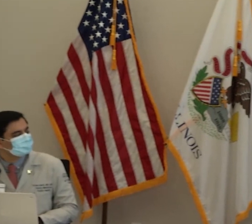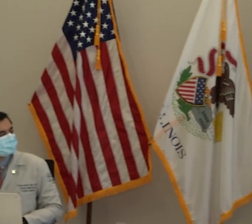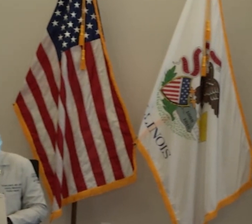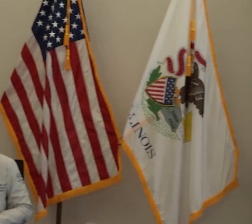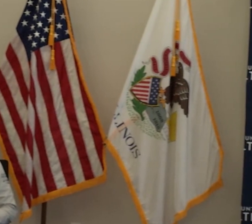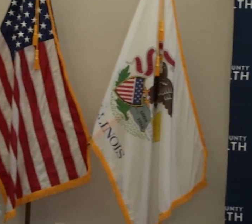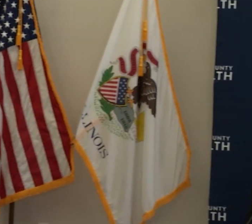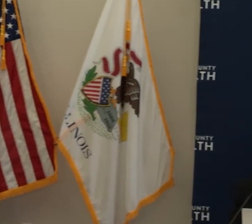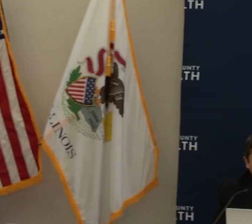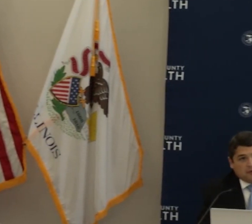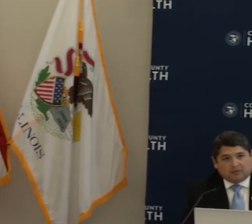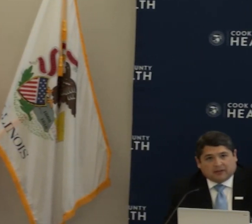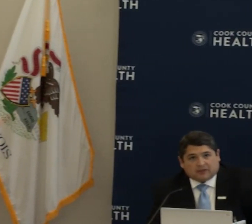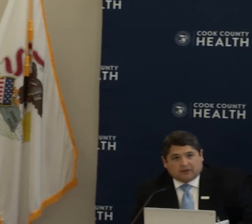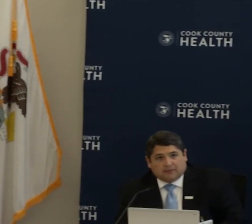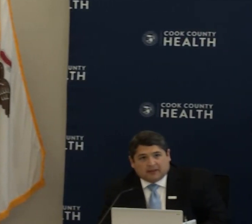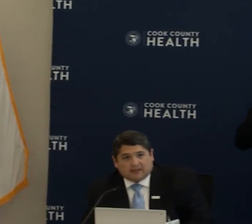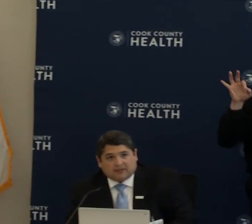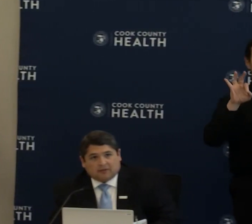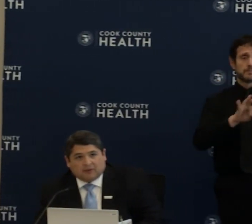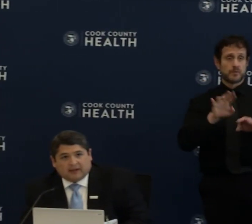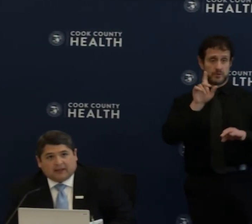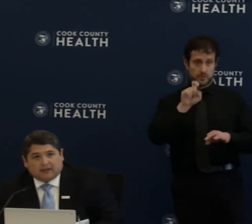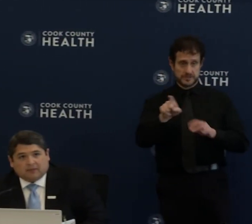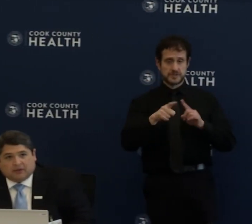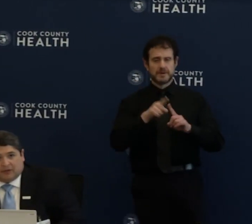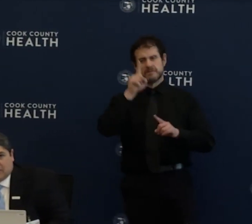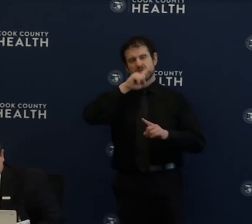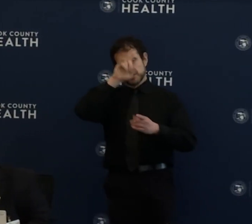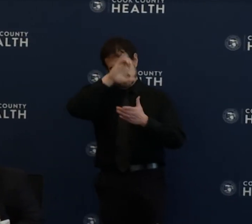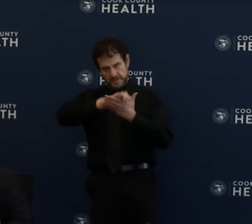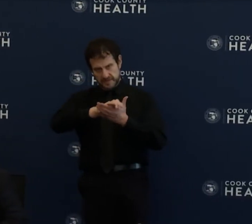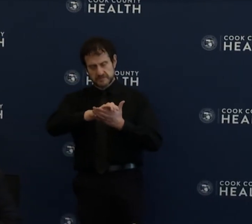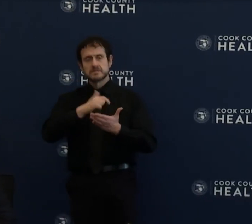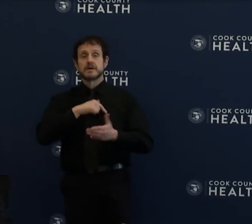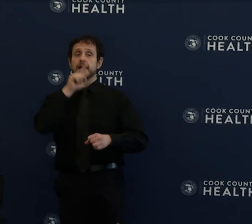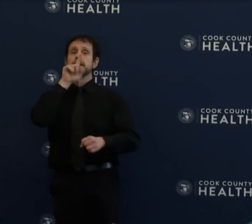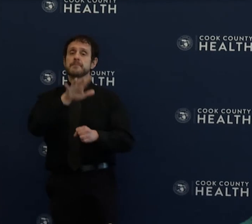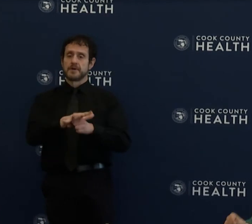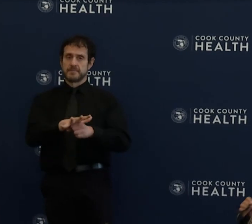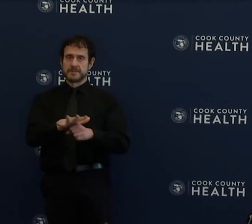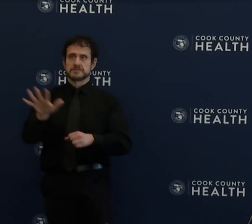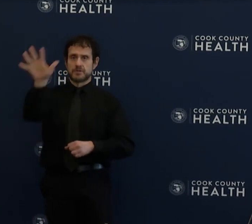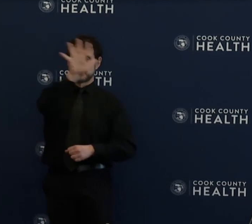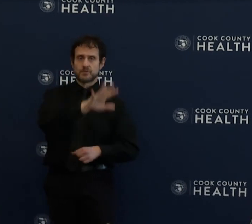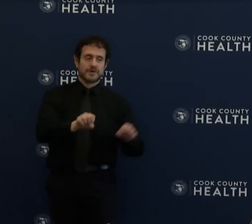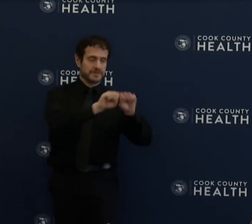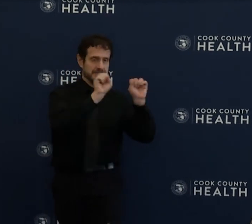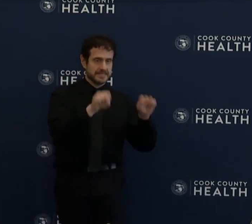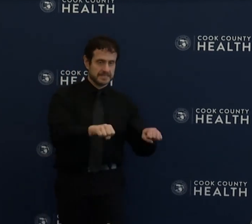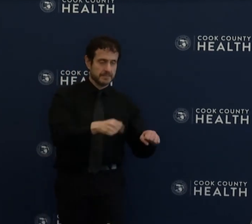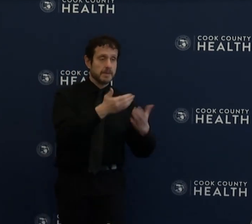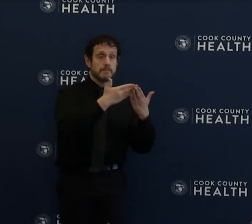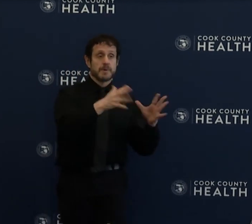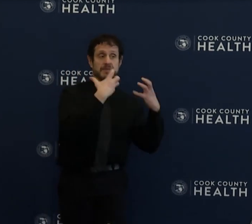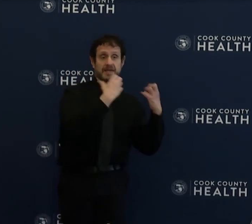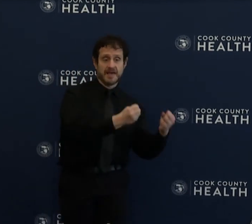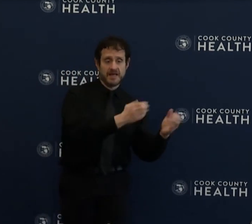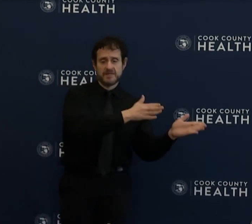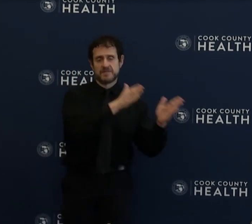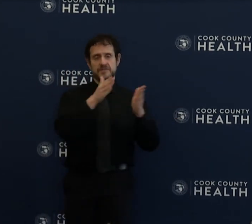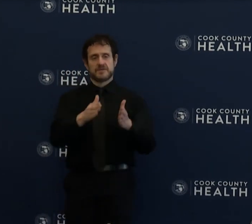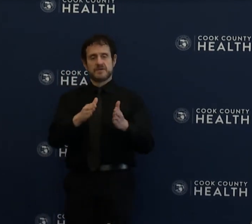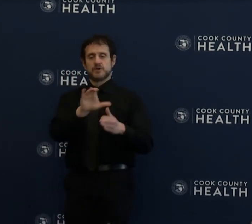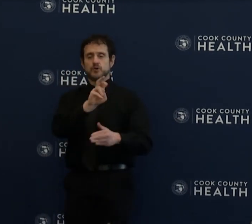question. I think it's a very important question on myths, and so what I can commit to you is that across the entire system, from our public health system to our